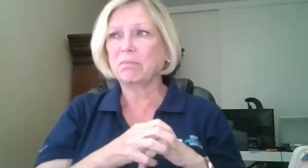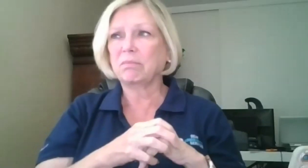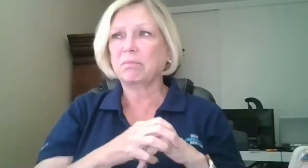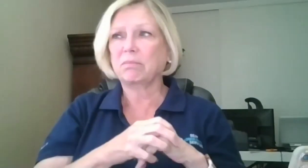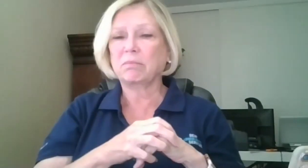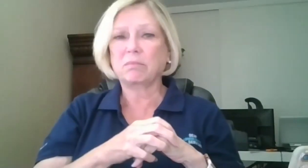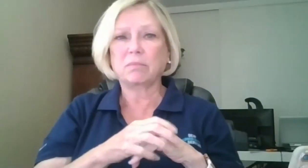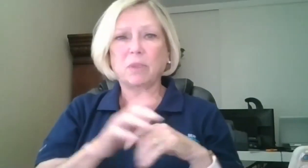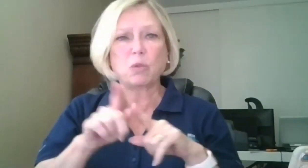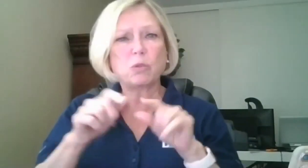just mentioned.